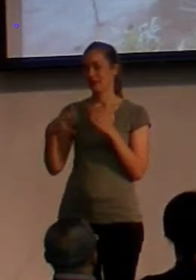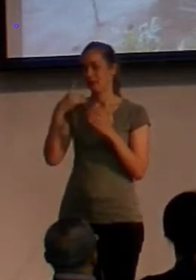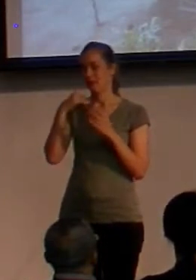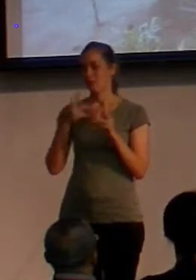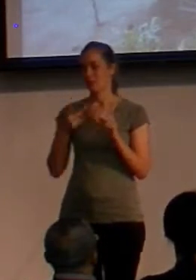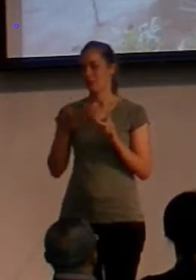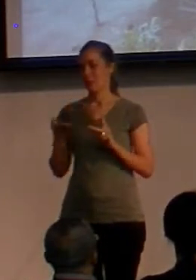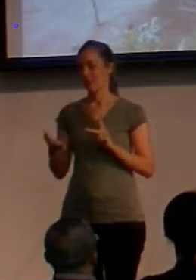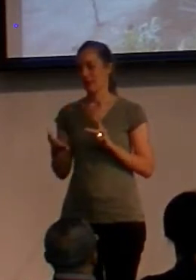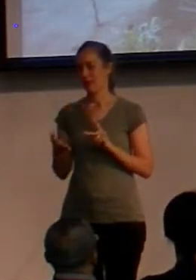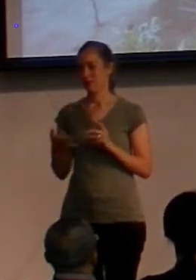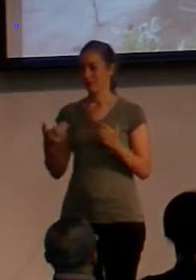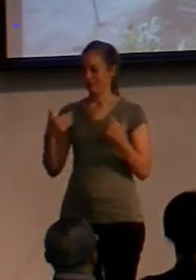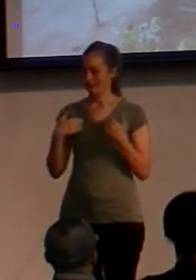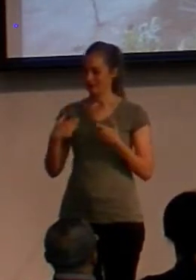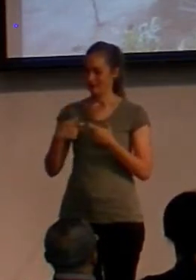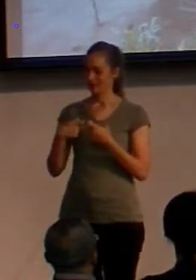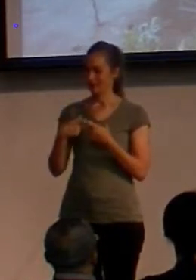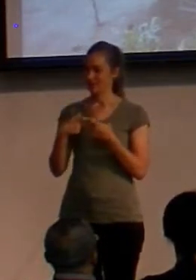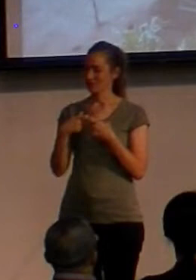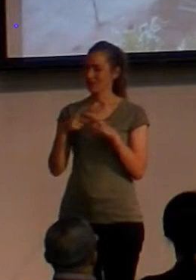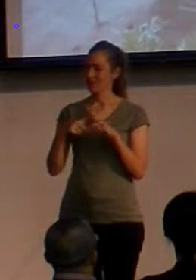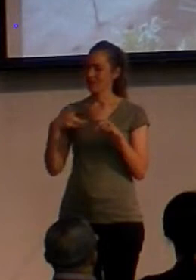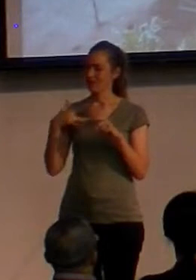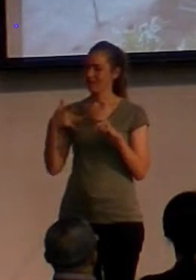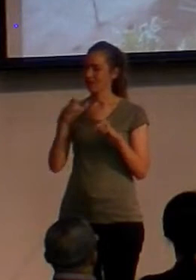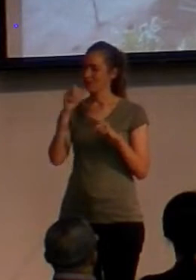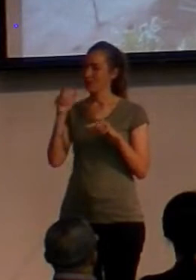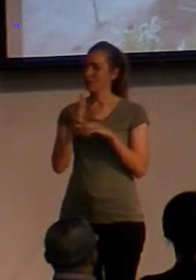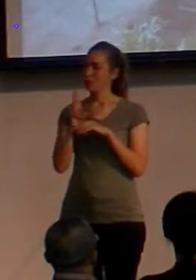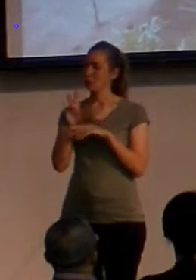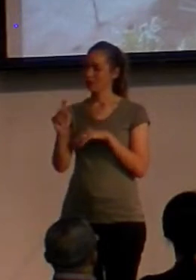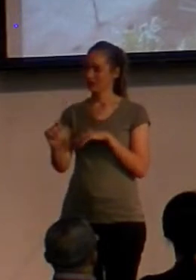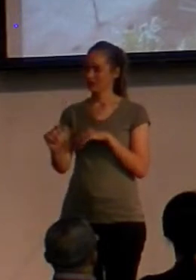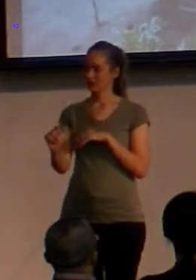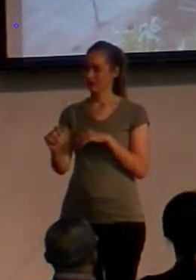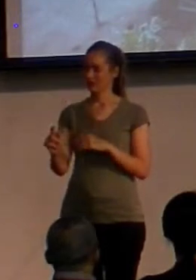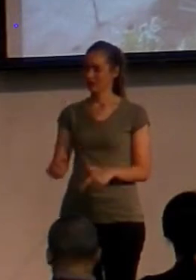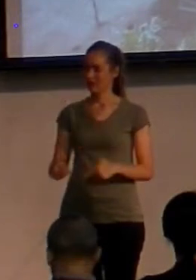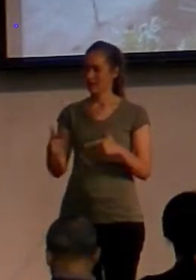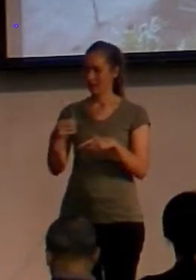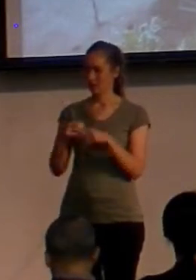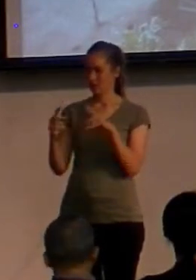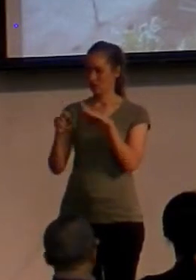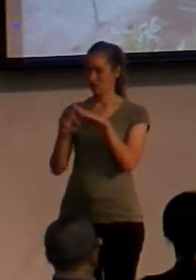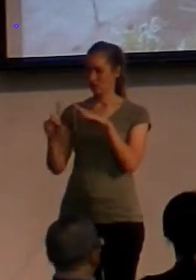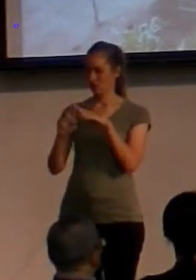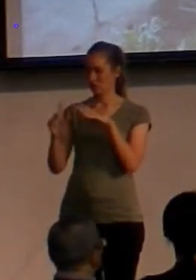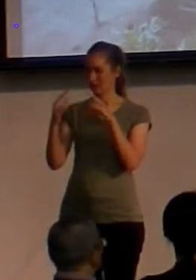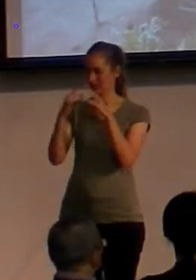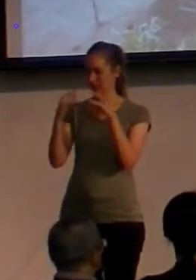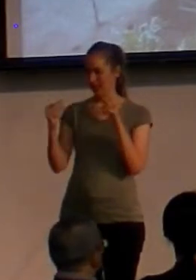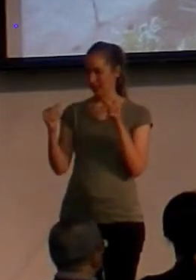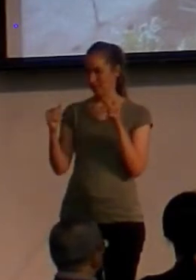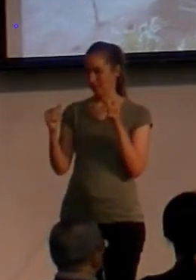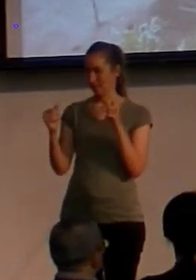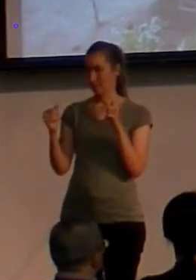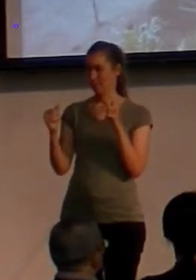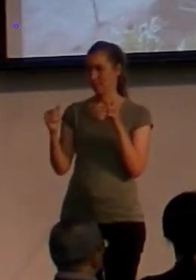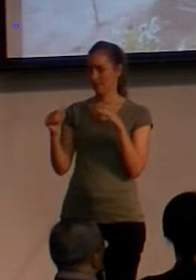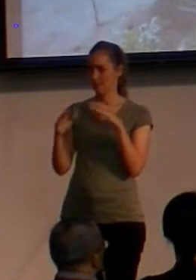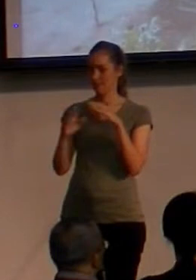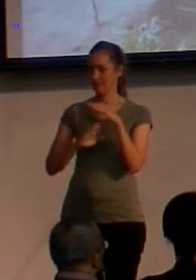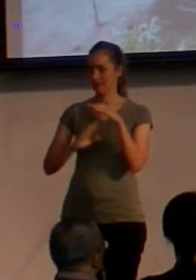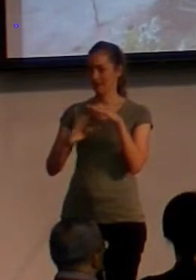electricity, but they don't use it usually. Life in the refugee camp is very, very basic.